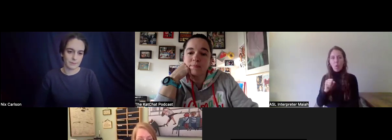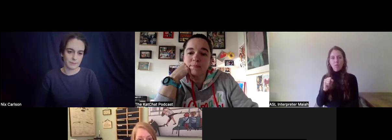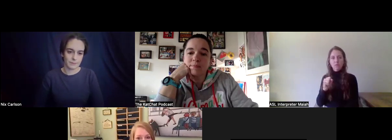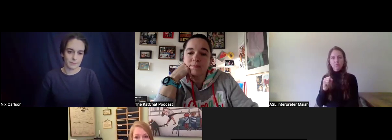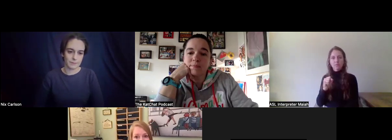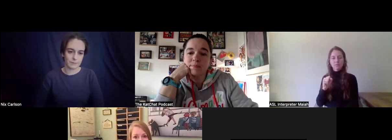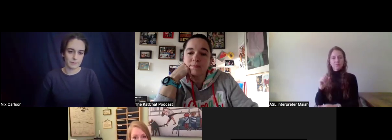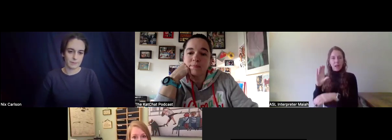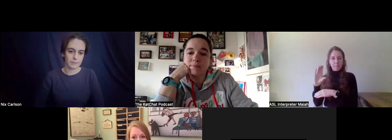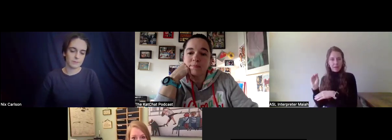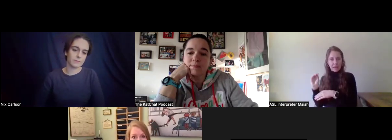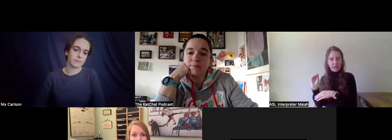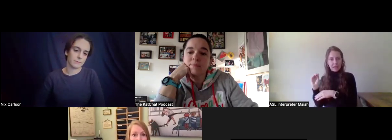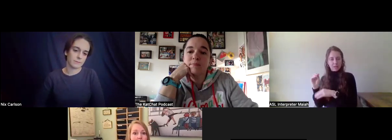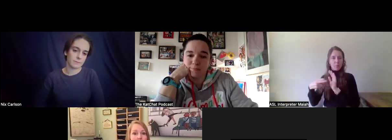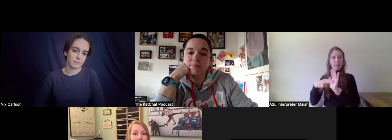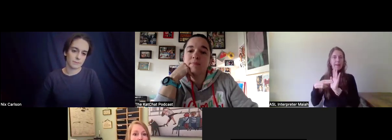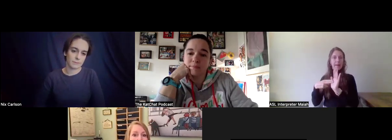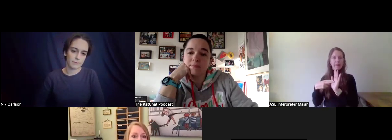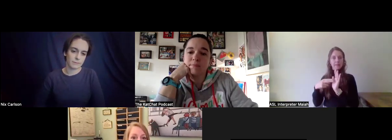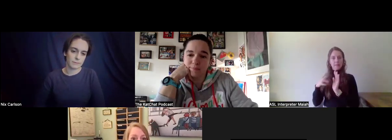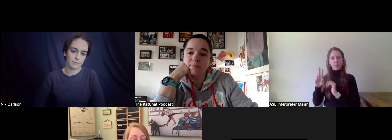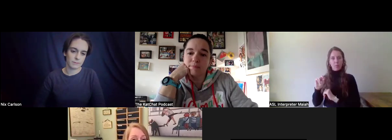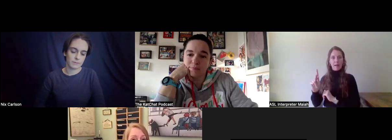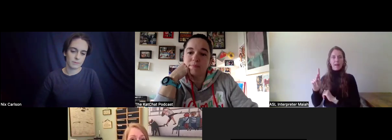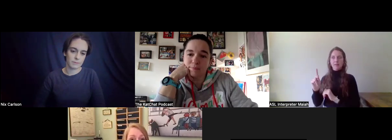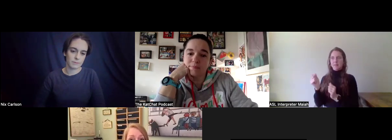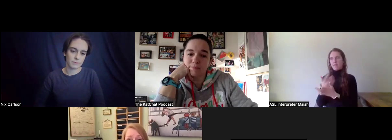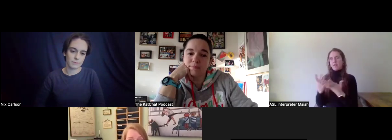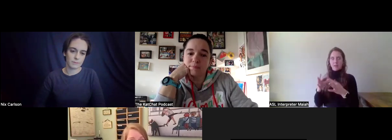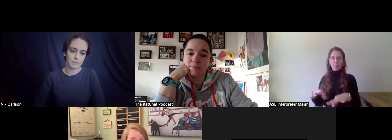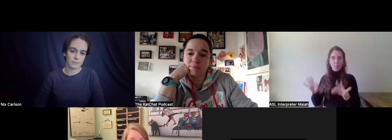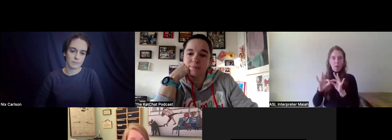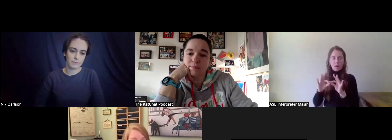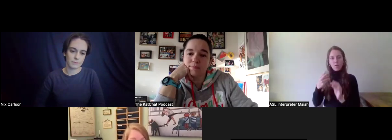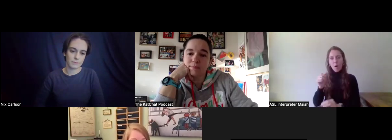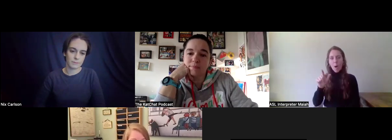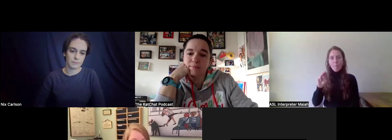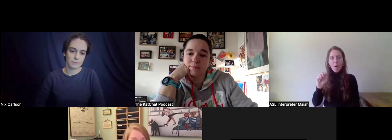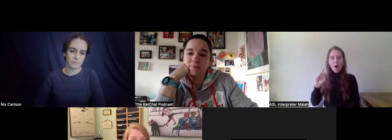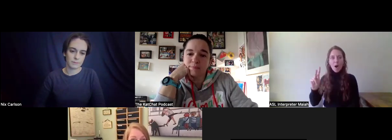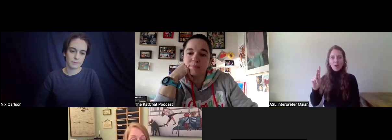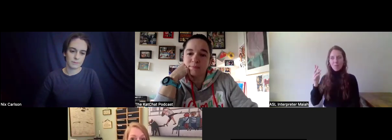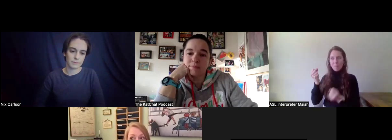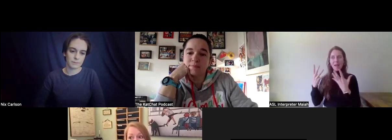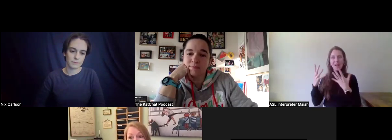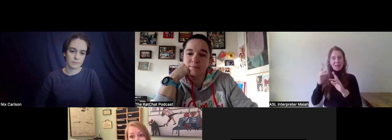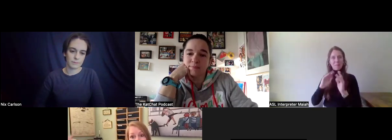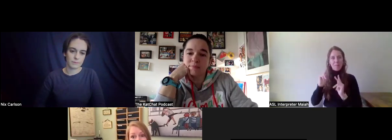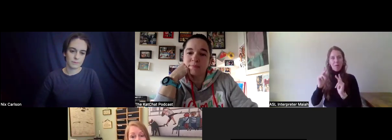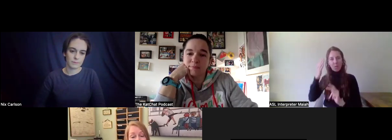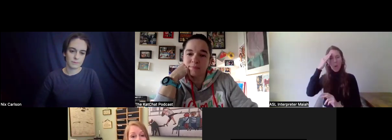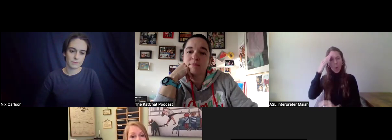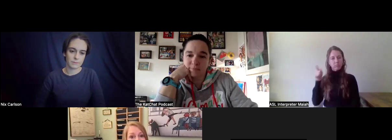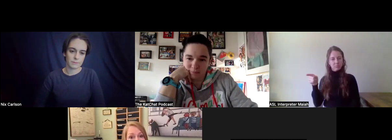the brand is everything. Hallmark, the Hallmark brand means something to millions of people around the world. And then on